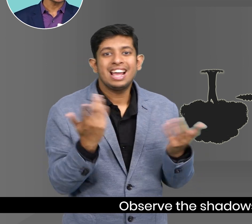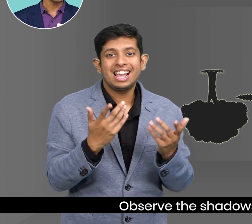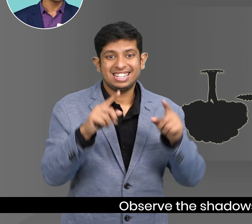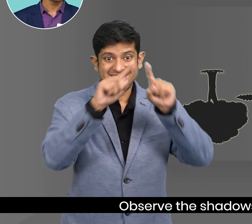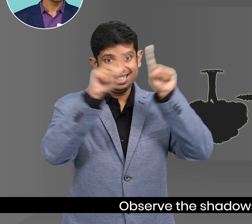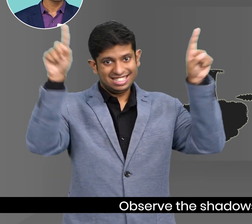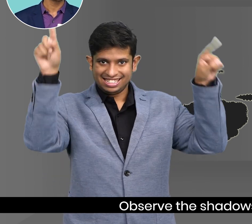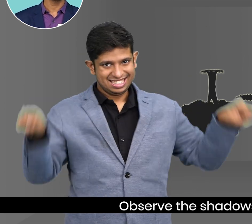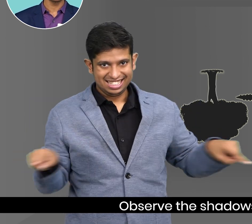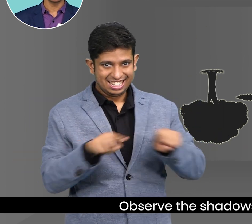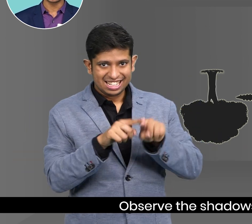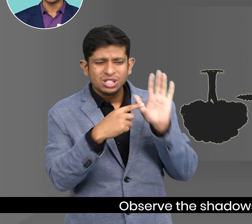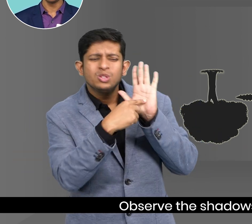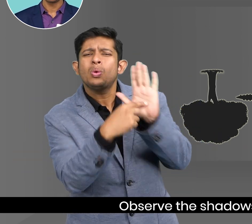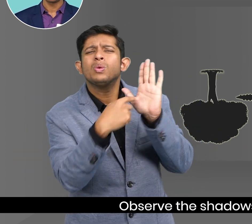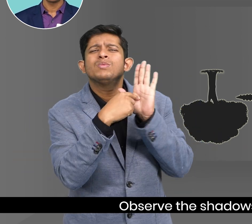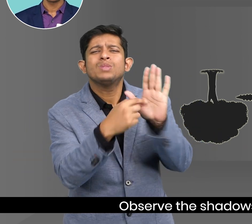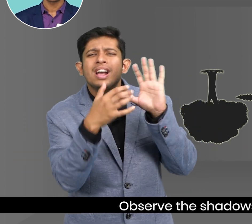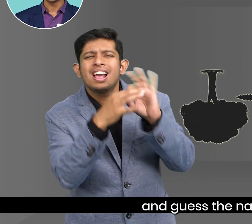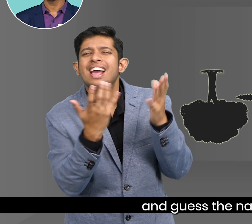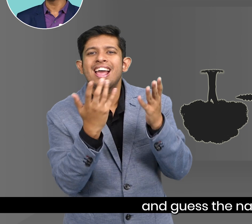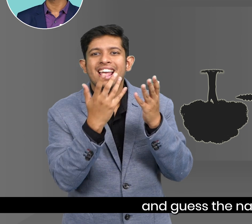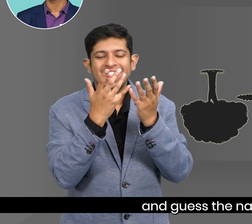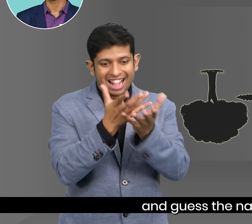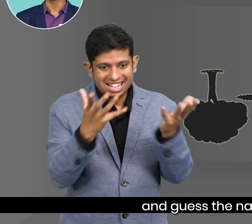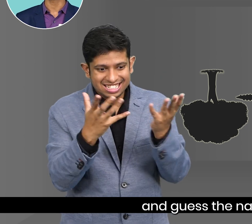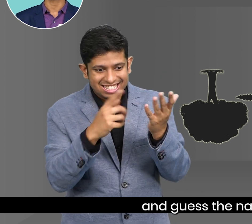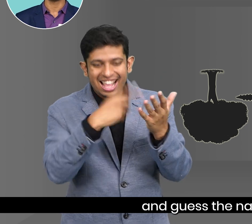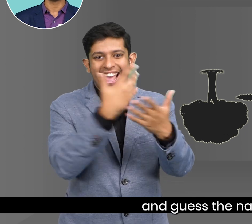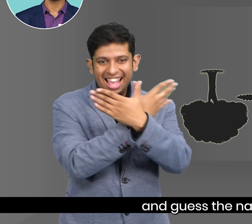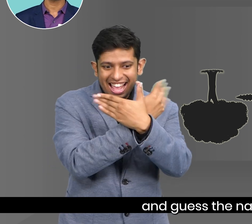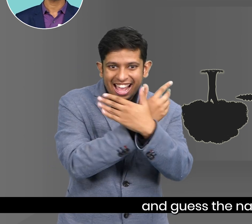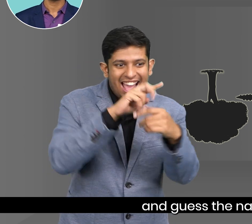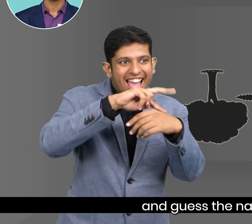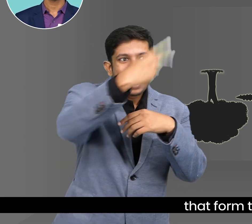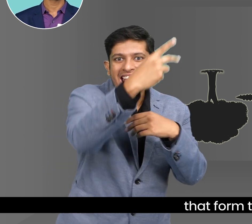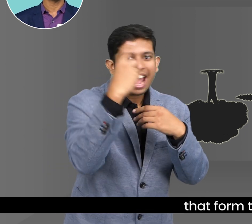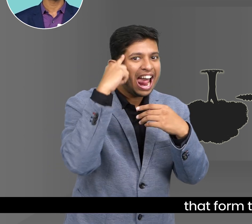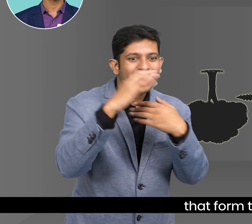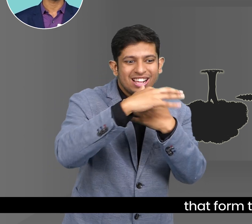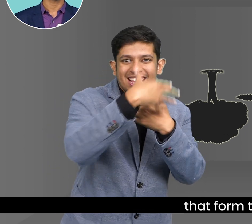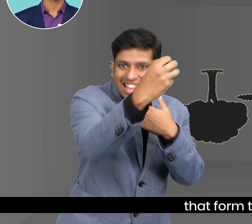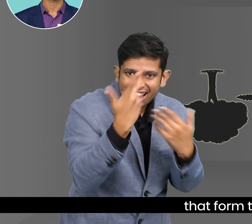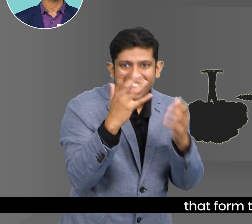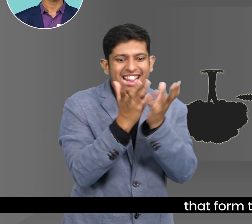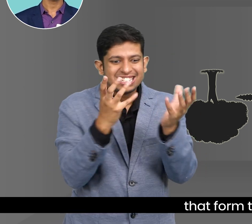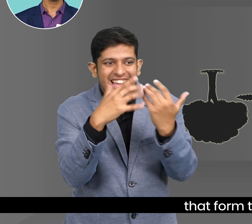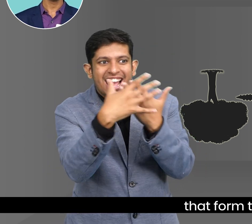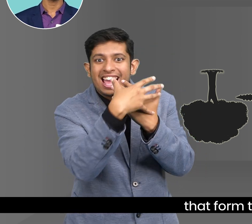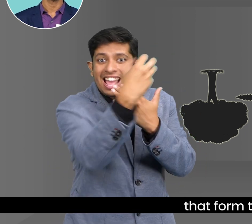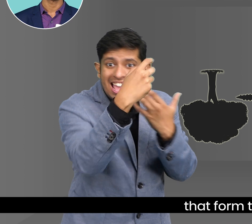Observe the shadows shown on the screen and guess the names of the objects that form the shadows.